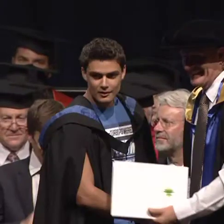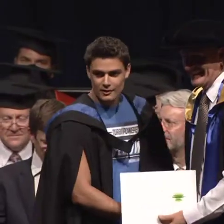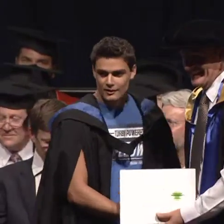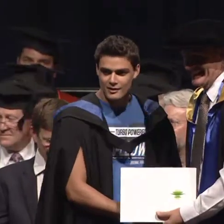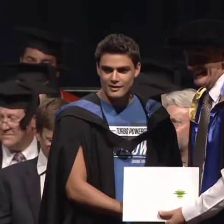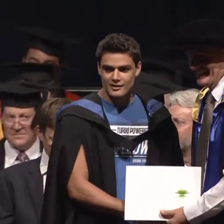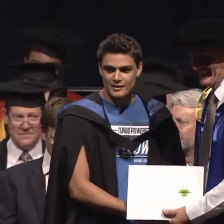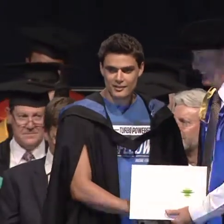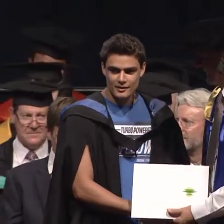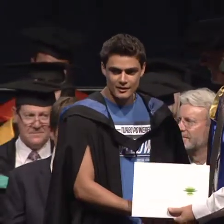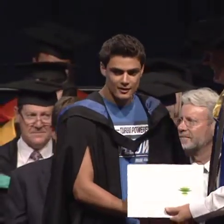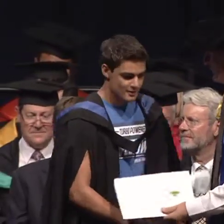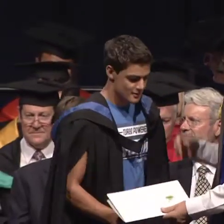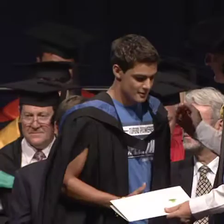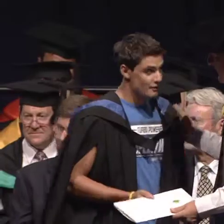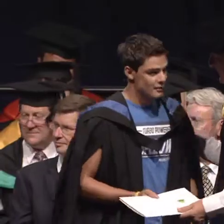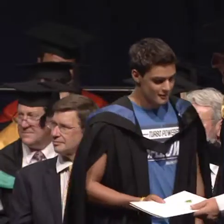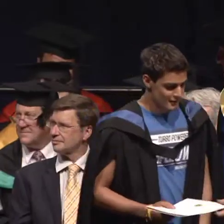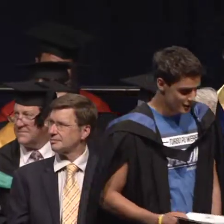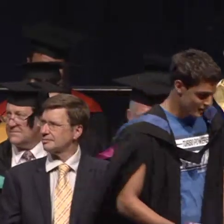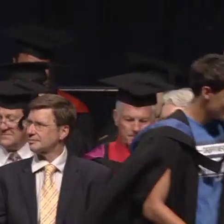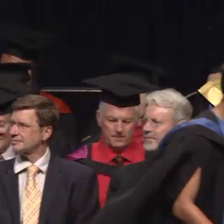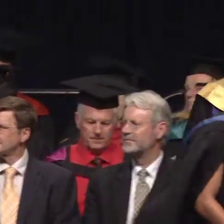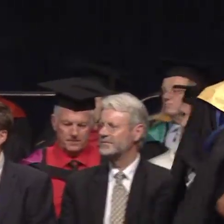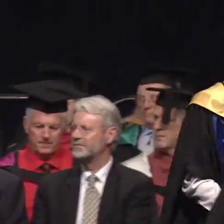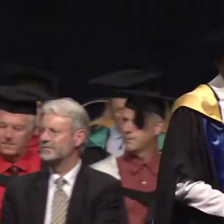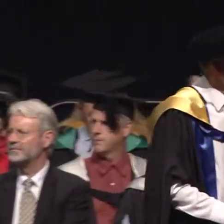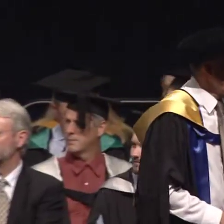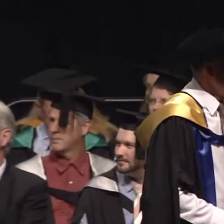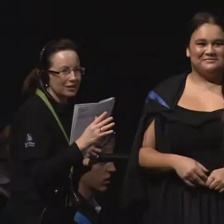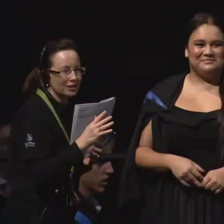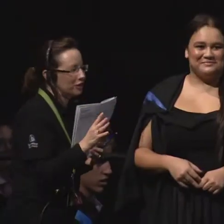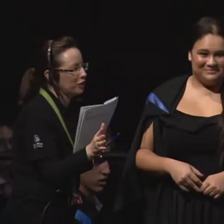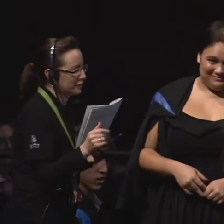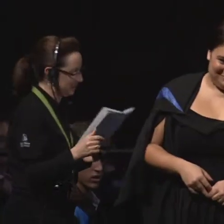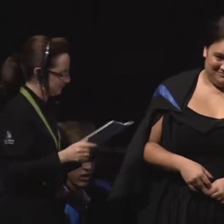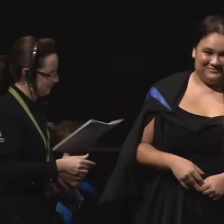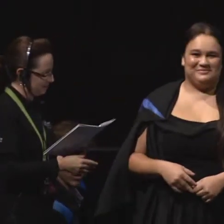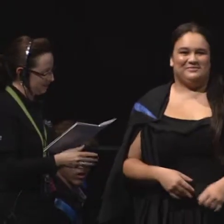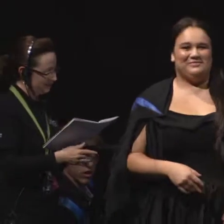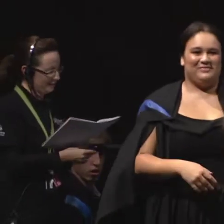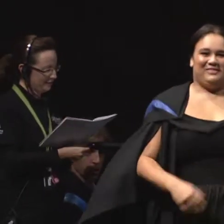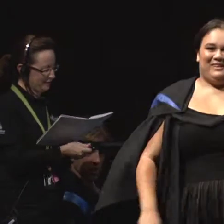And the final student for the Diploma of Justice Aboriginal and Torres Strait Islander is Jordan West.